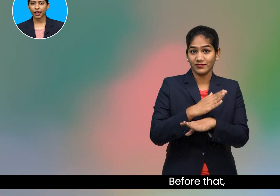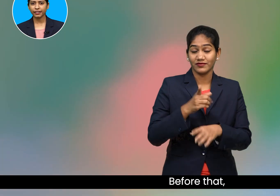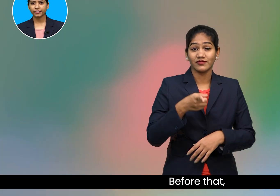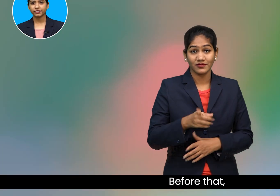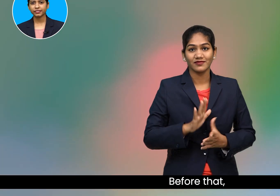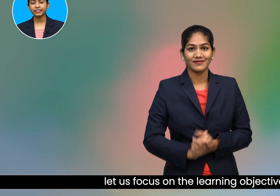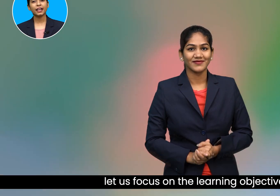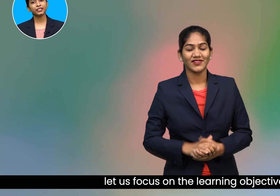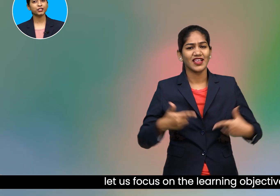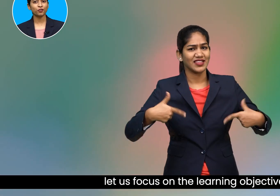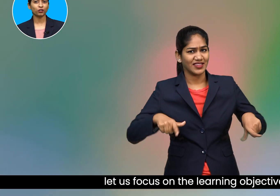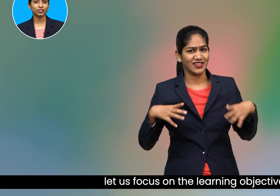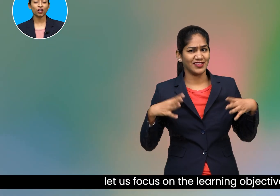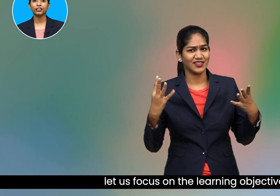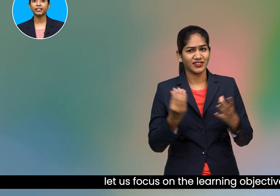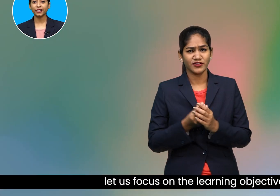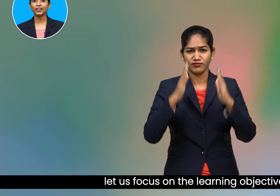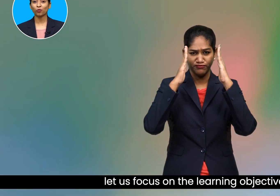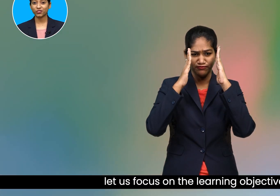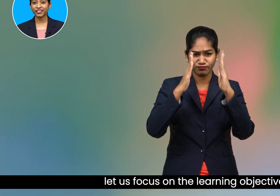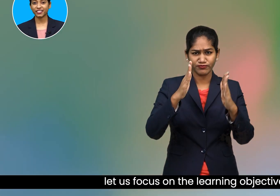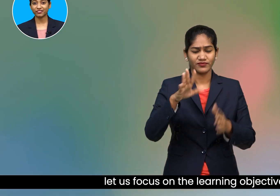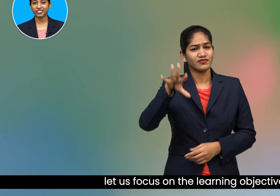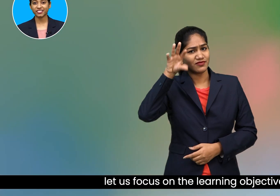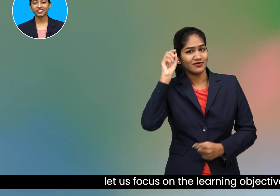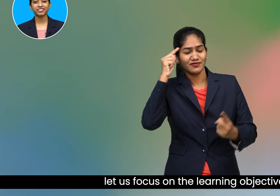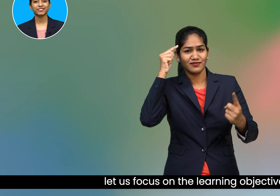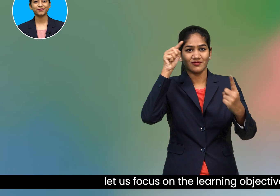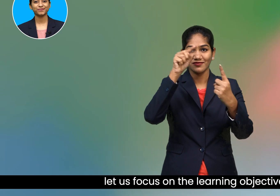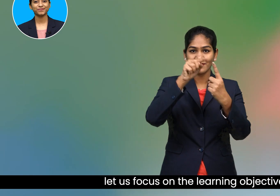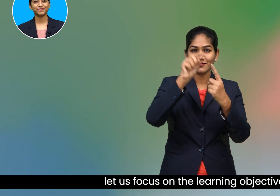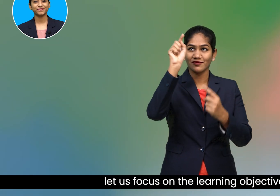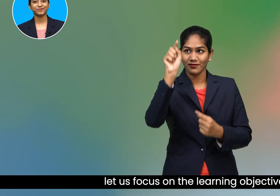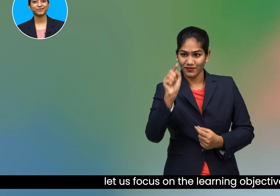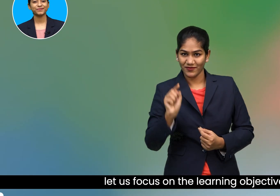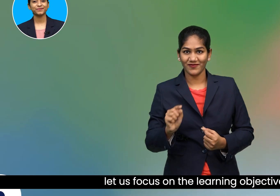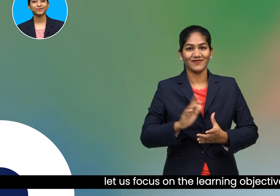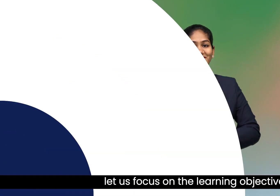Before that, let us focus on the learning objectives.